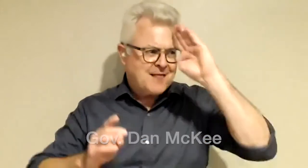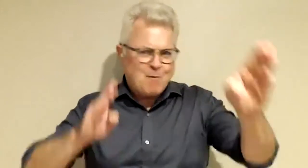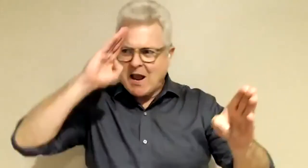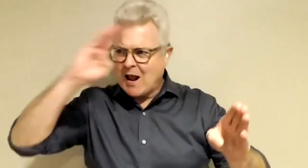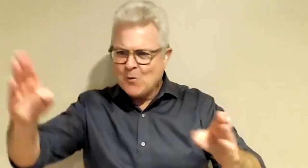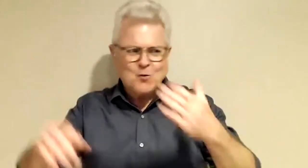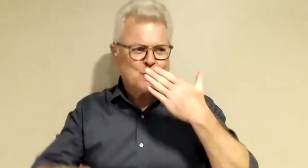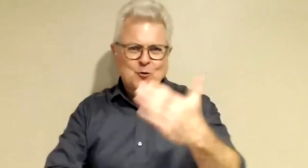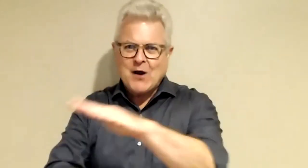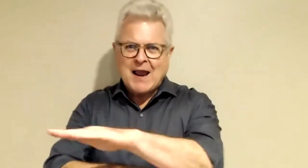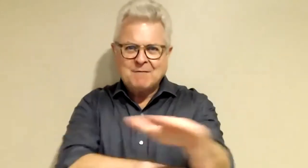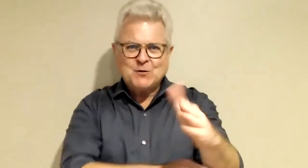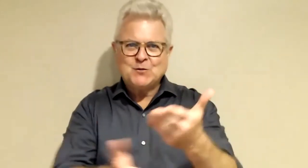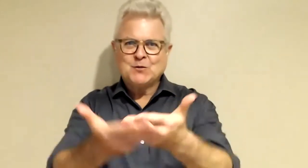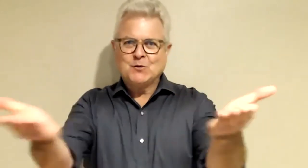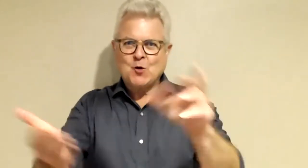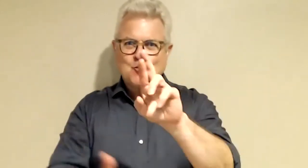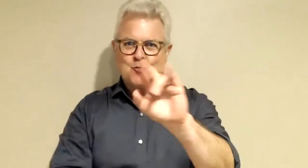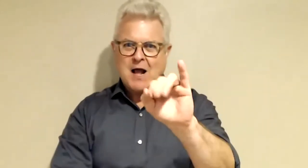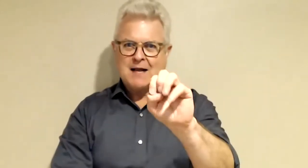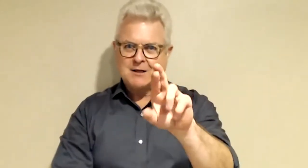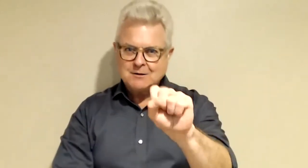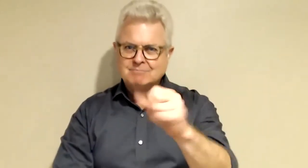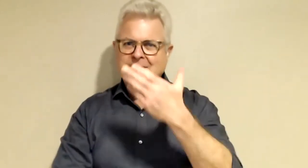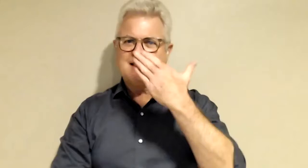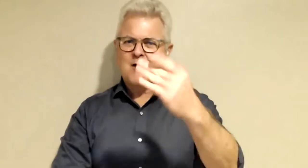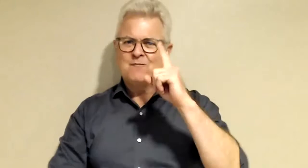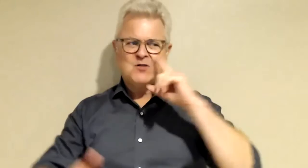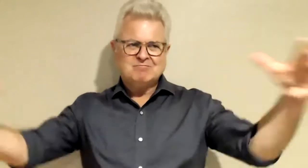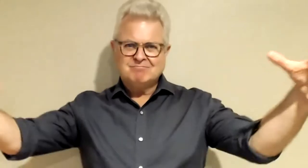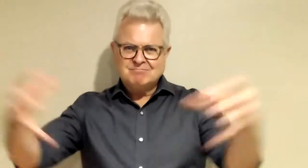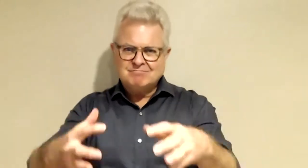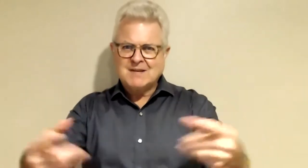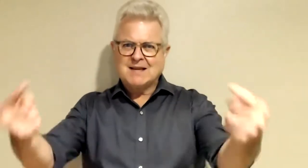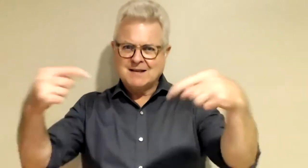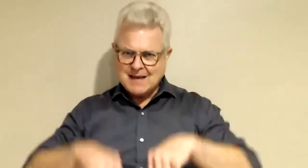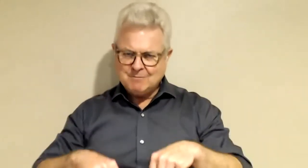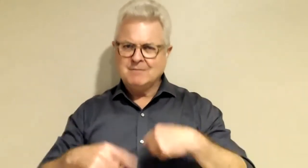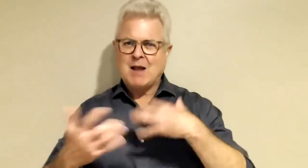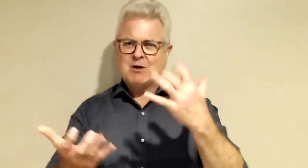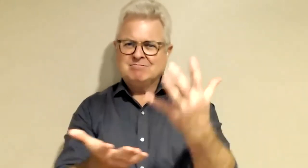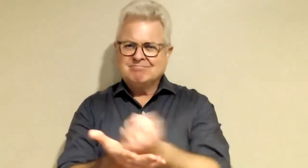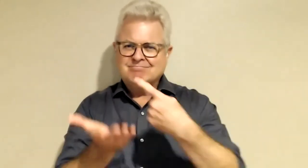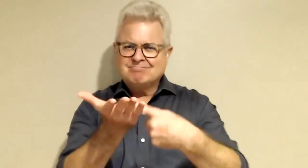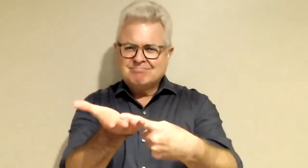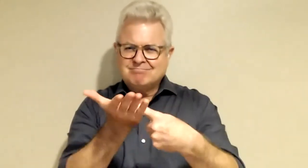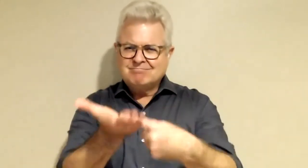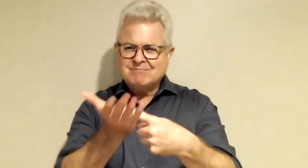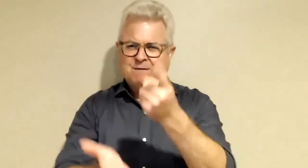McKee. Hello and good afternoon, Rhode Islanders. Thank you for attending today's press conference. I want